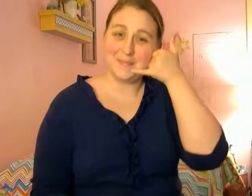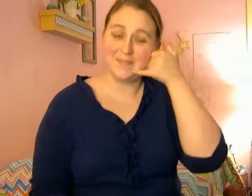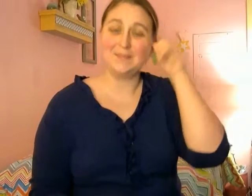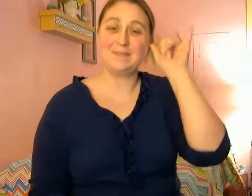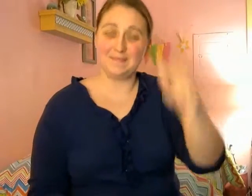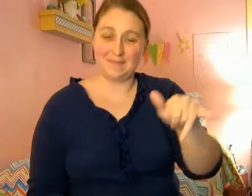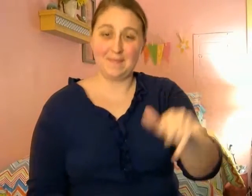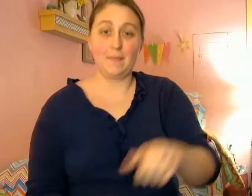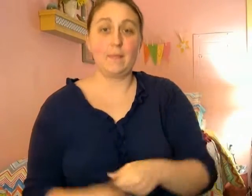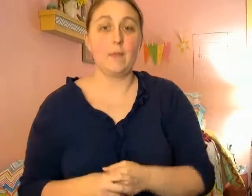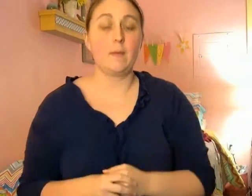Okay.